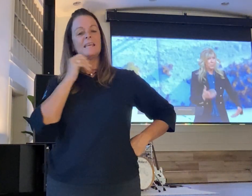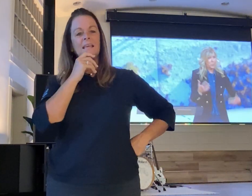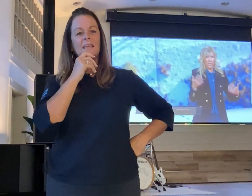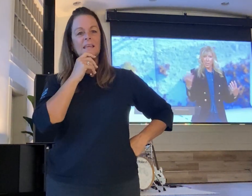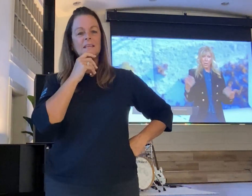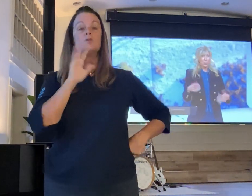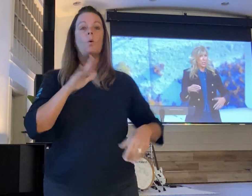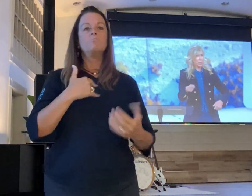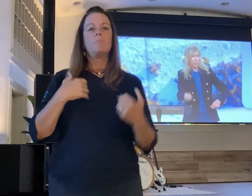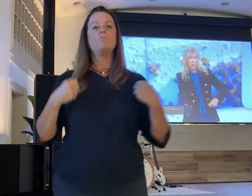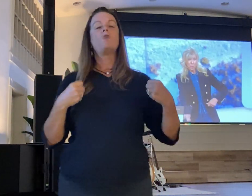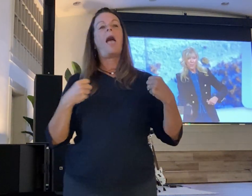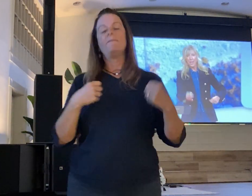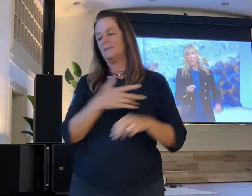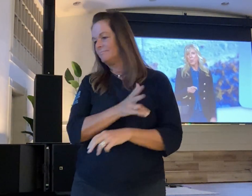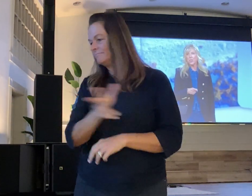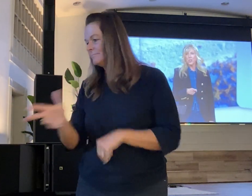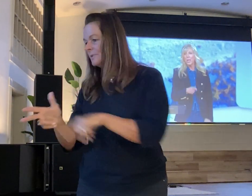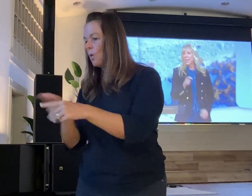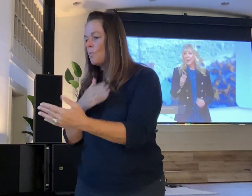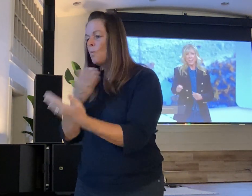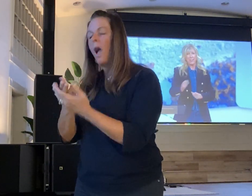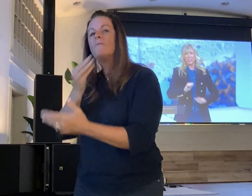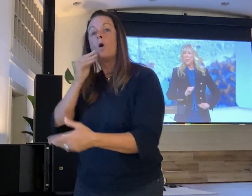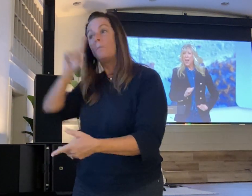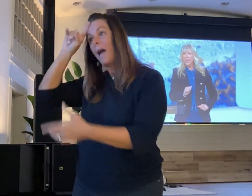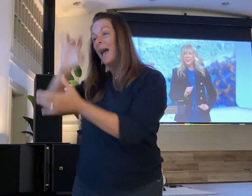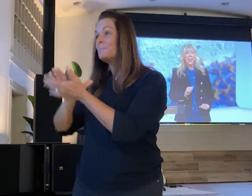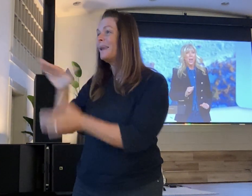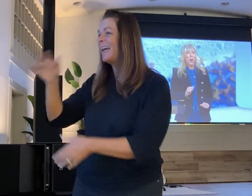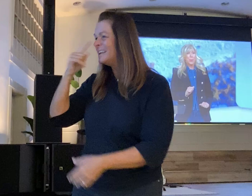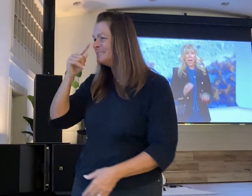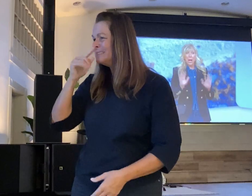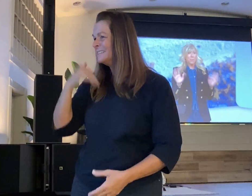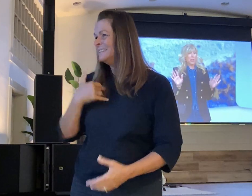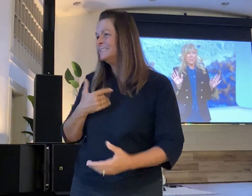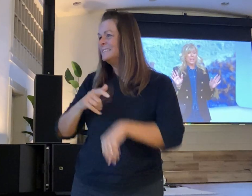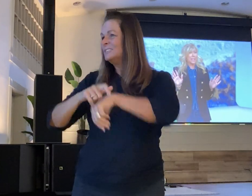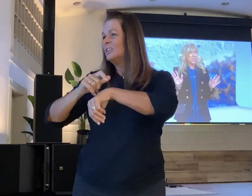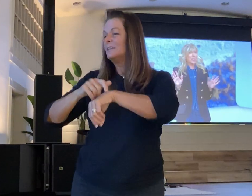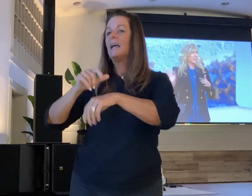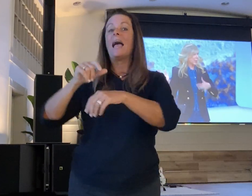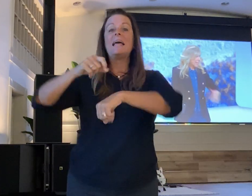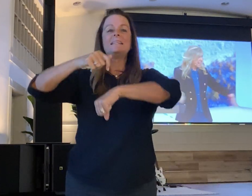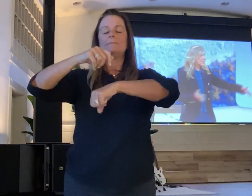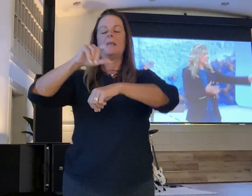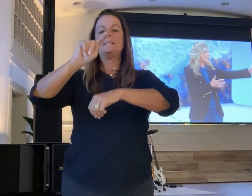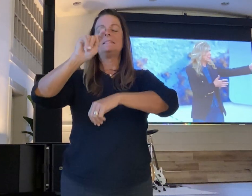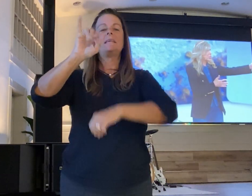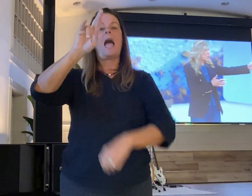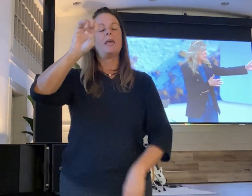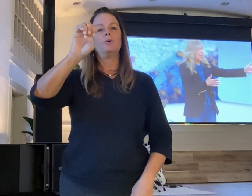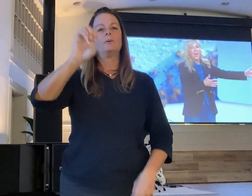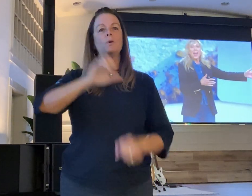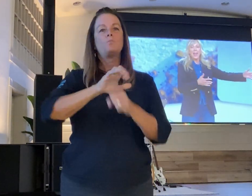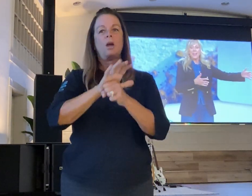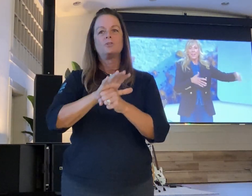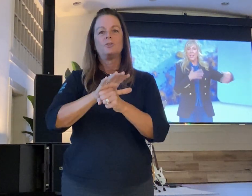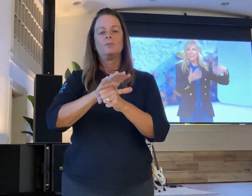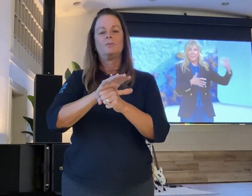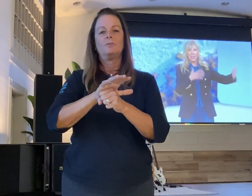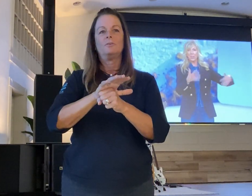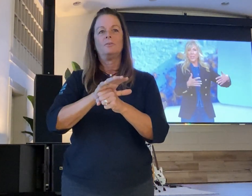go home and I'm like, Todd, can you check tire pressure? Can you check my tire pressure? He says it's fine, but I'm not going to take any chances. So I take it into the